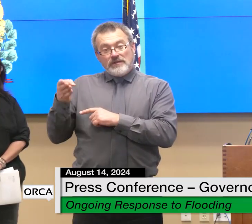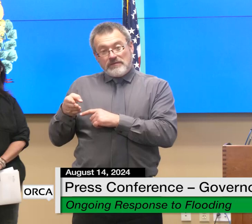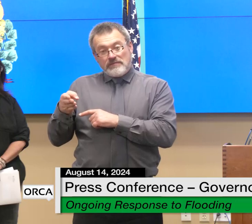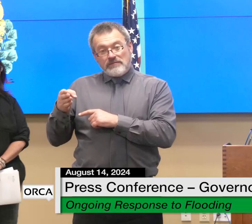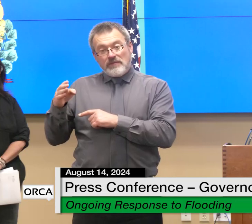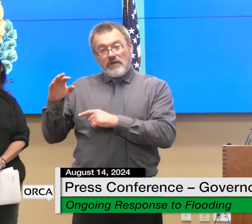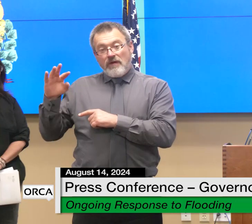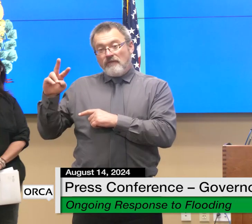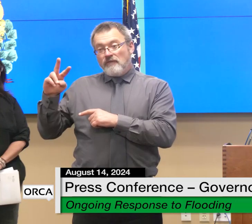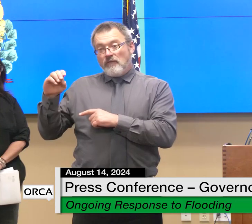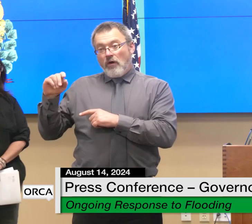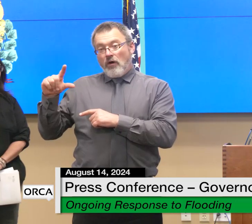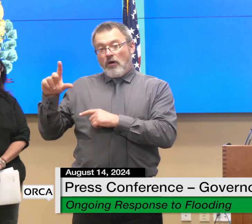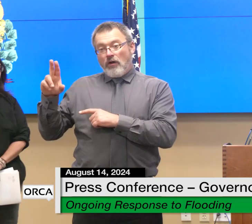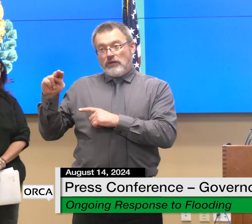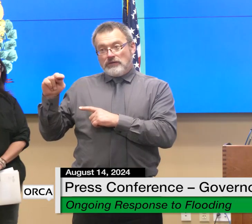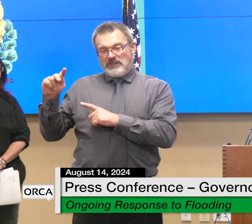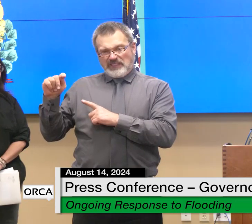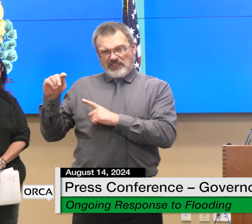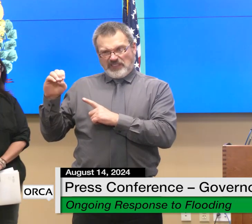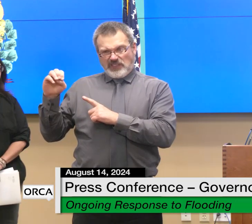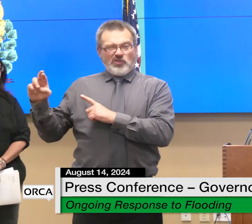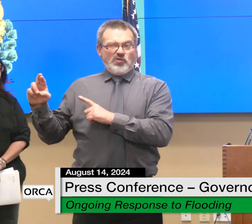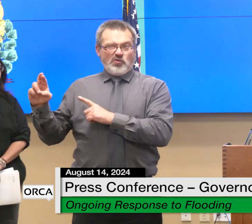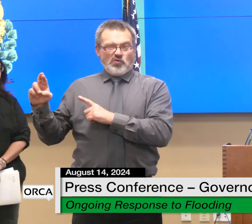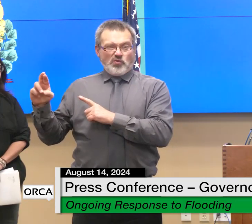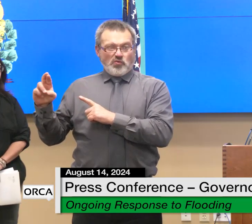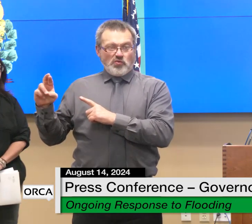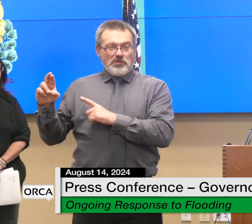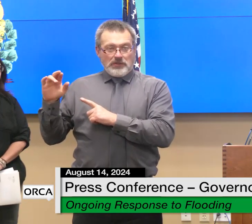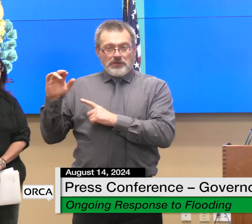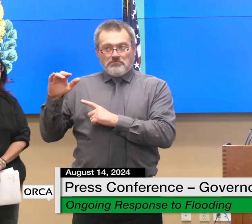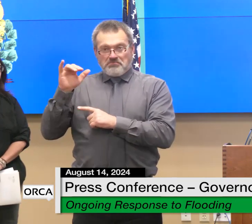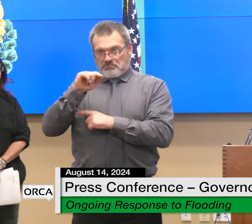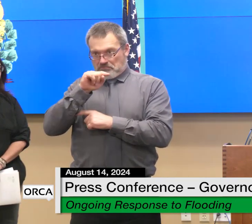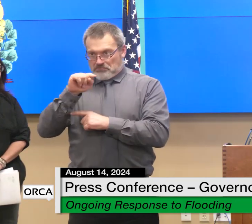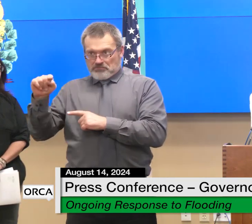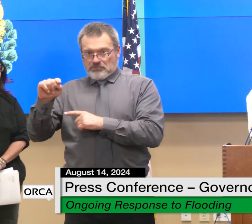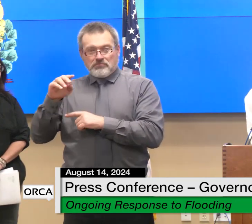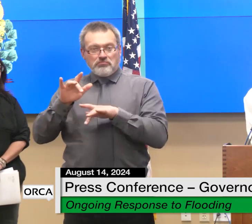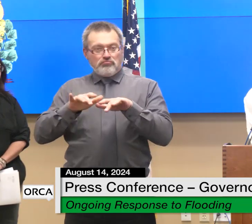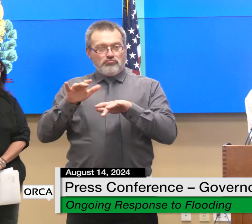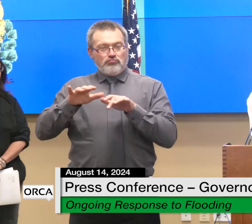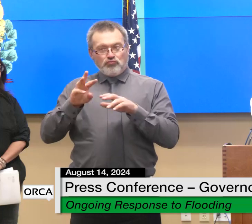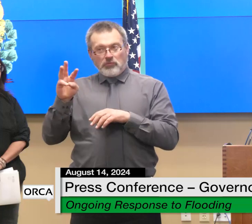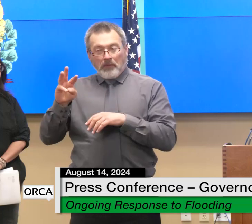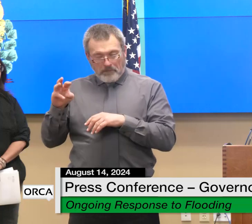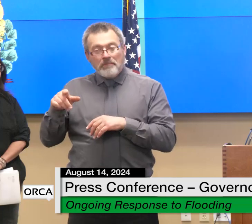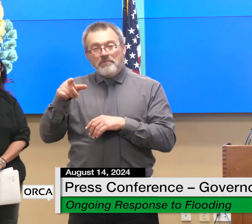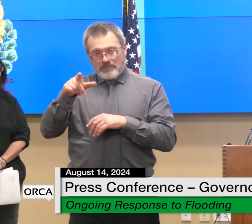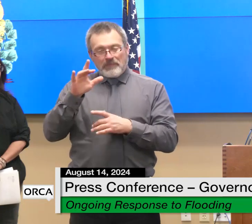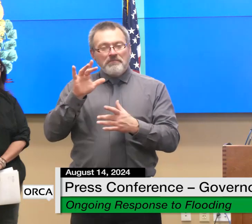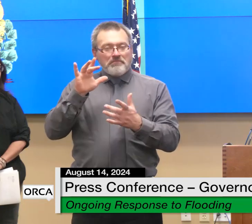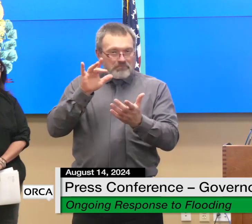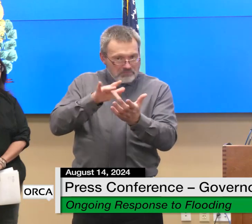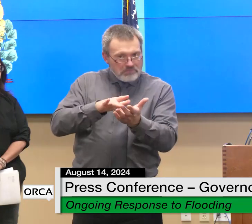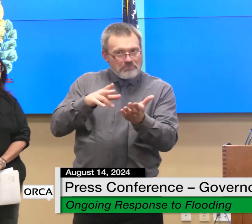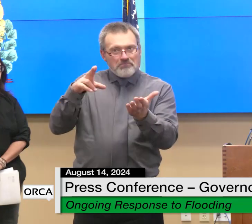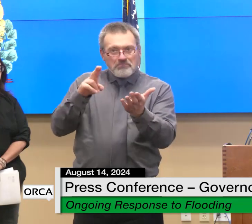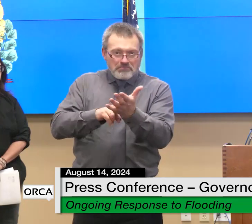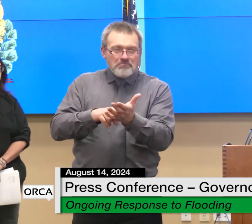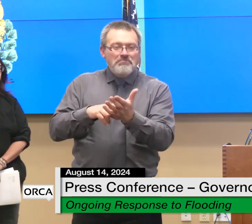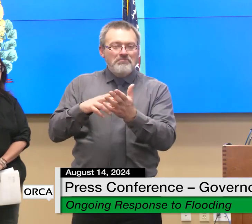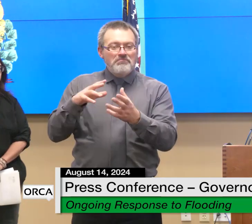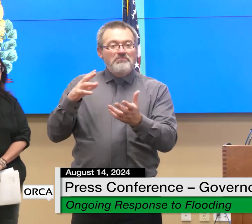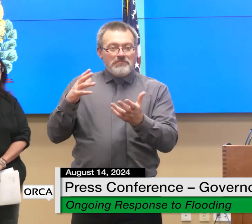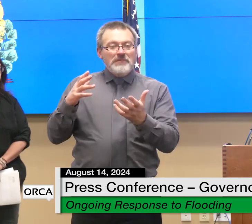Vermont.gov/volunteer to be connected to a project in need of some help. Lending a hand, whether it's for an hour or